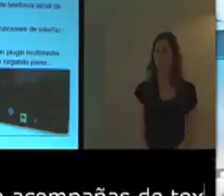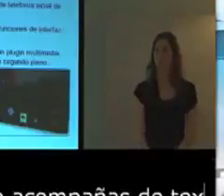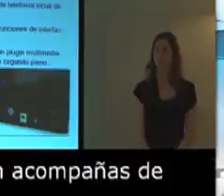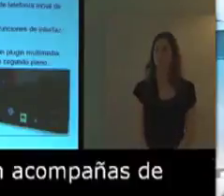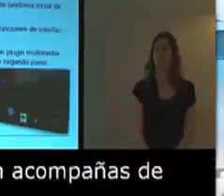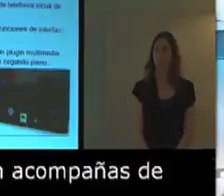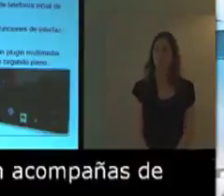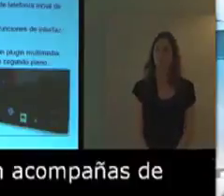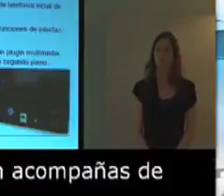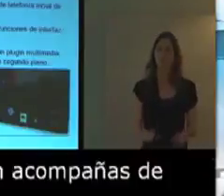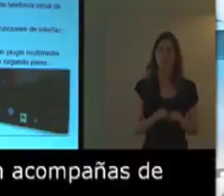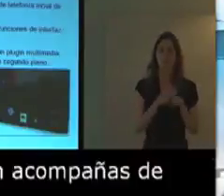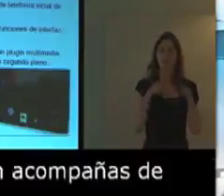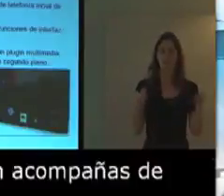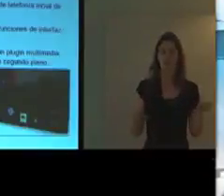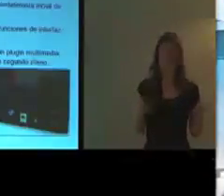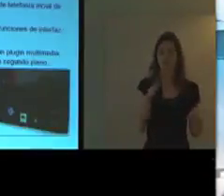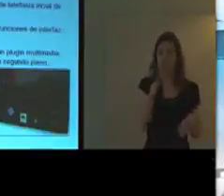the platform,